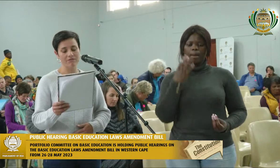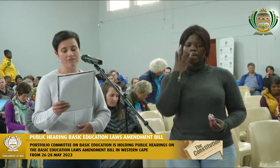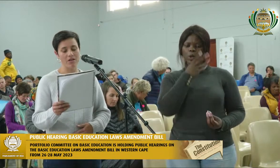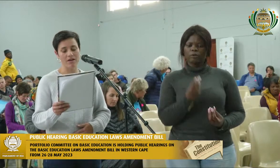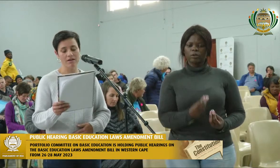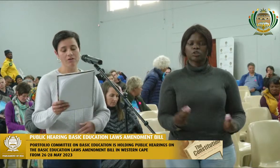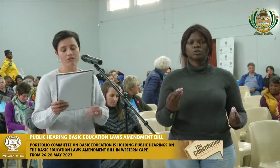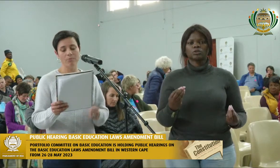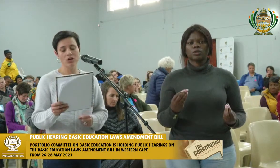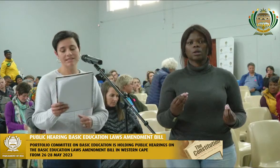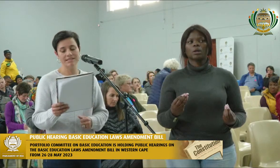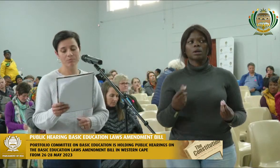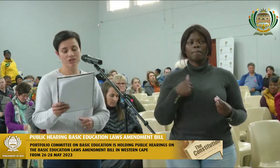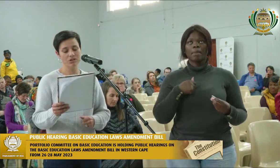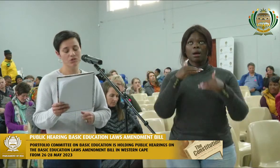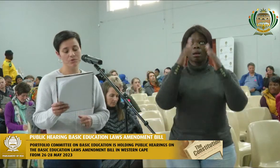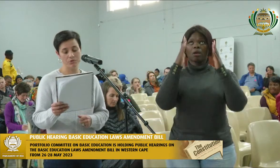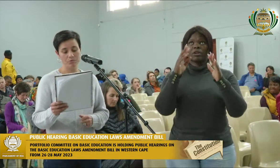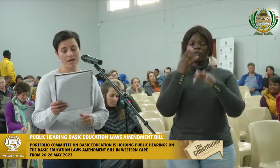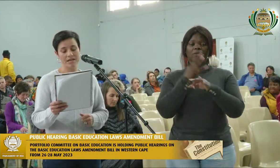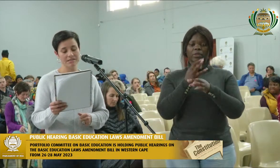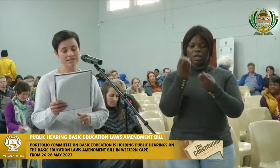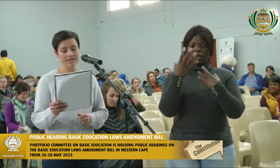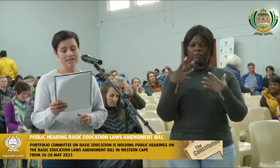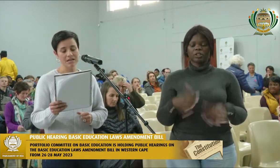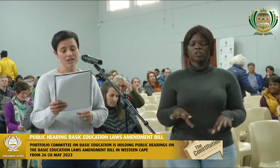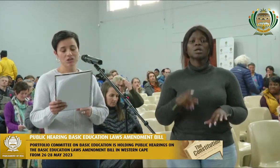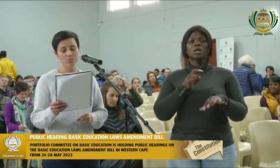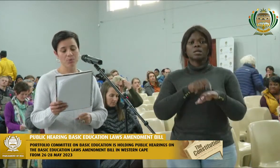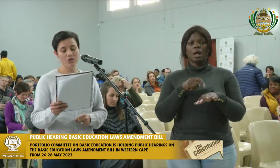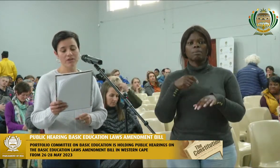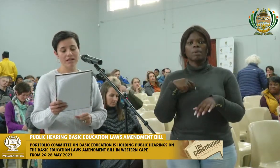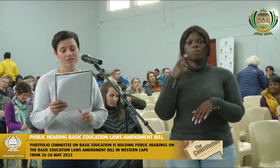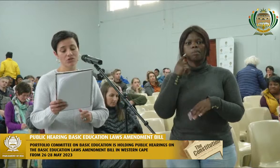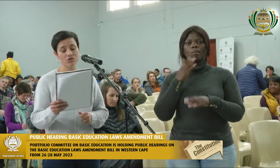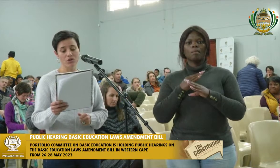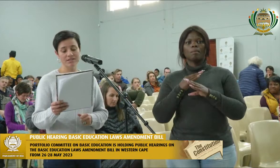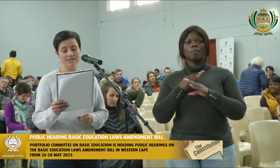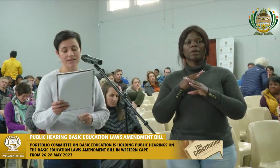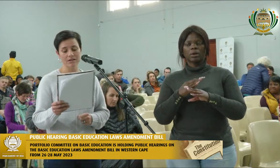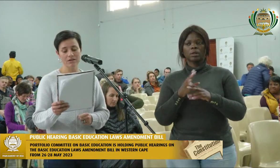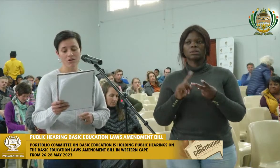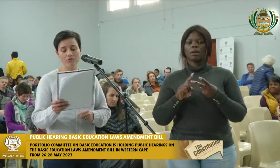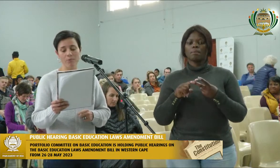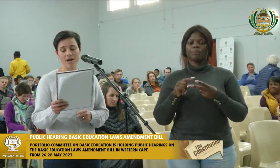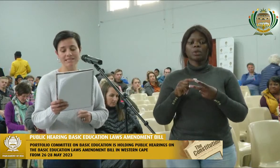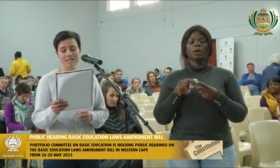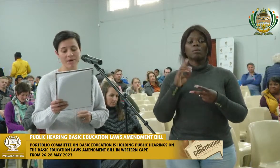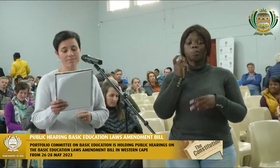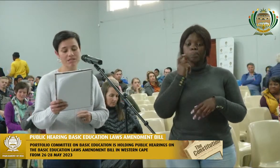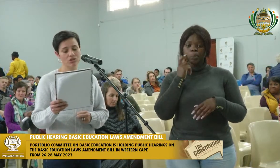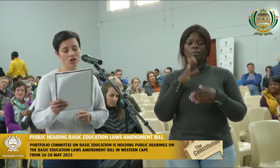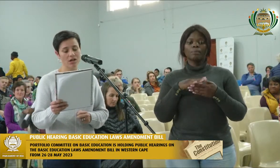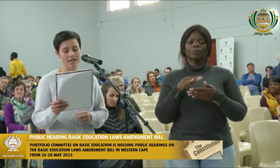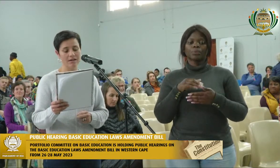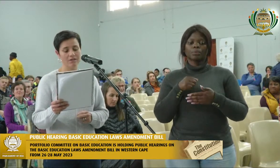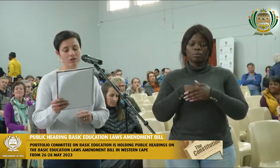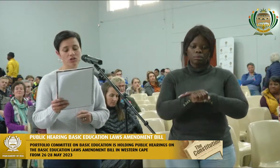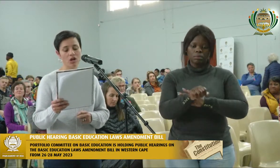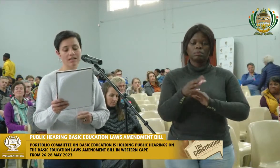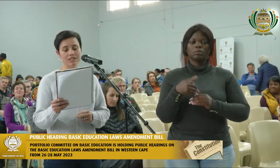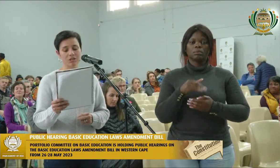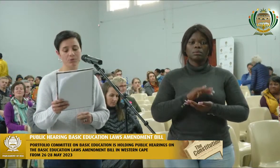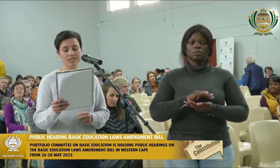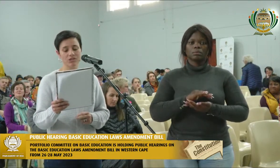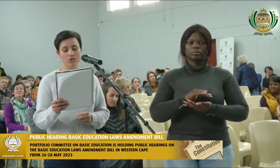my Heavenly Father, from conception to pregnancy, to birthing to nursing, from raising baby to toddler,